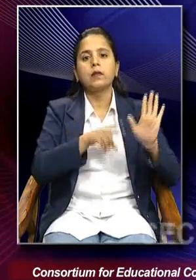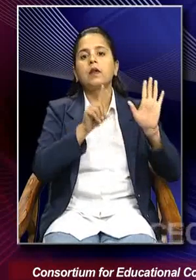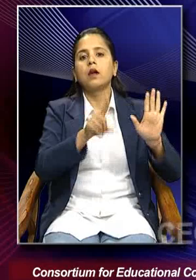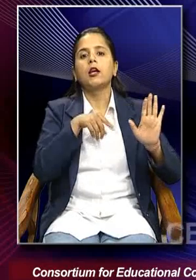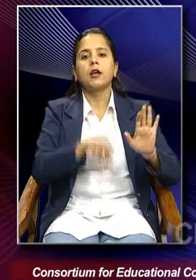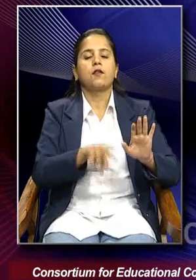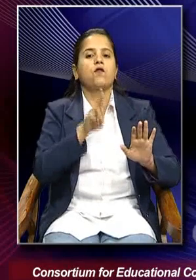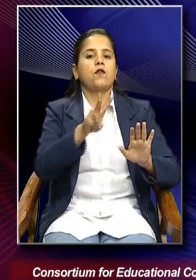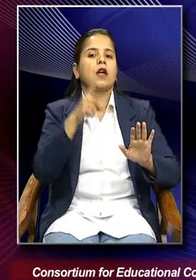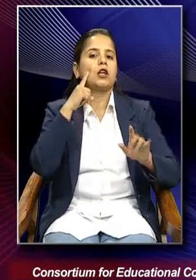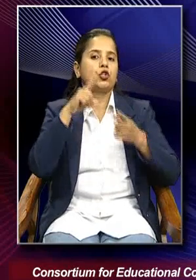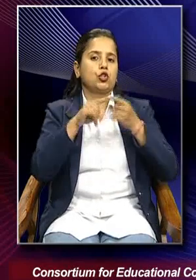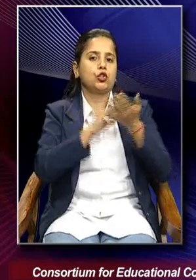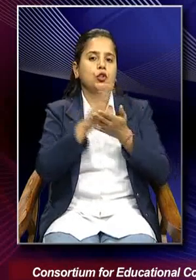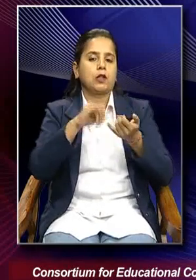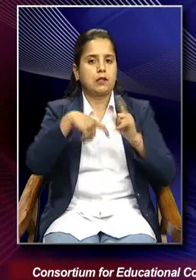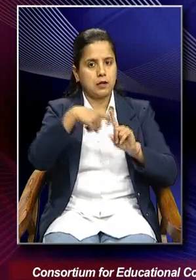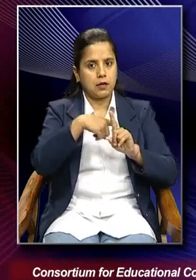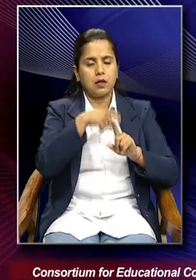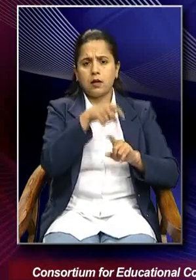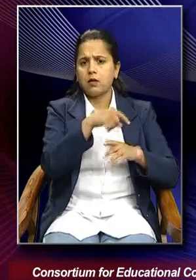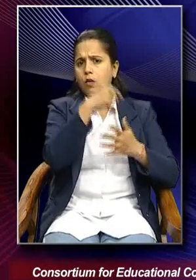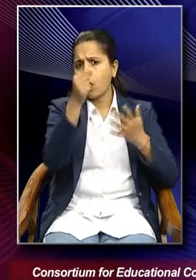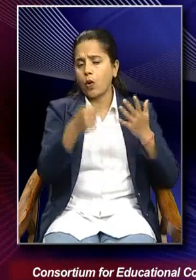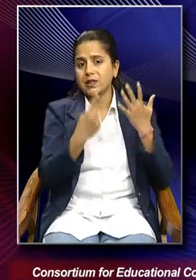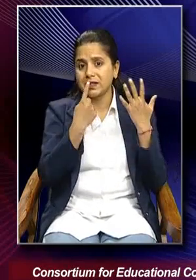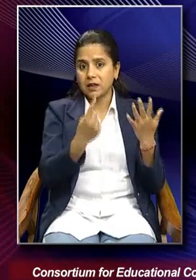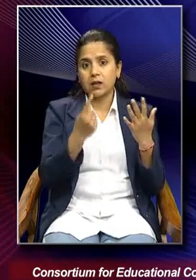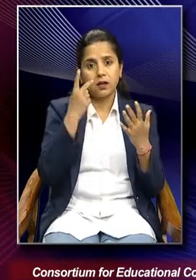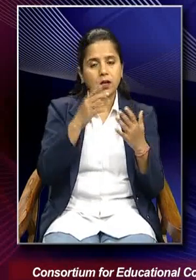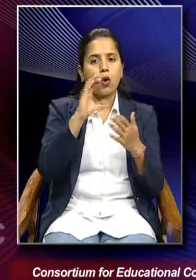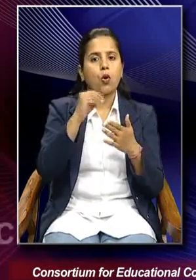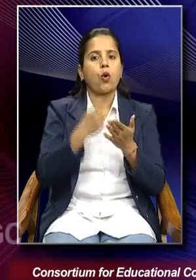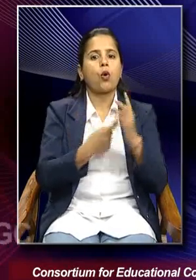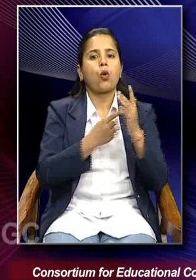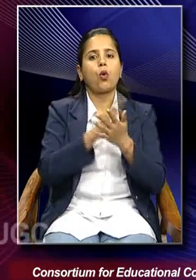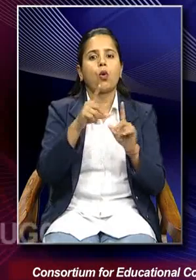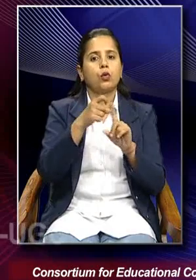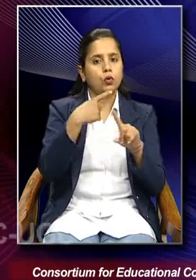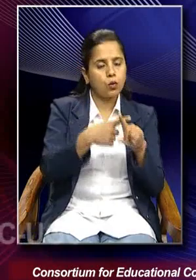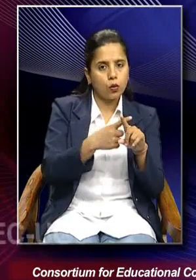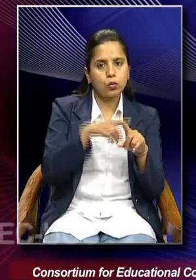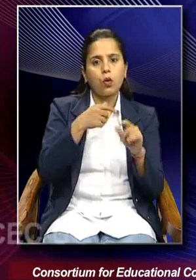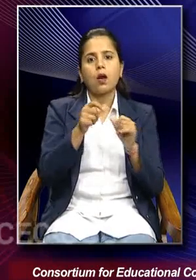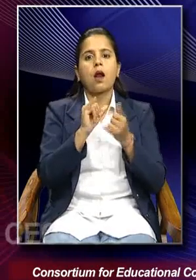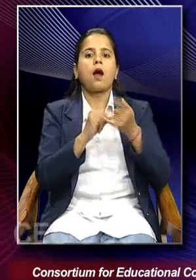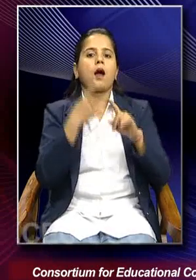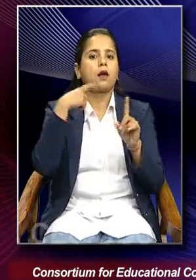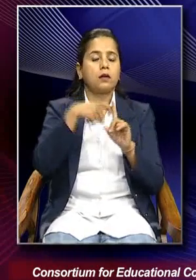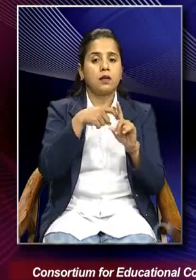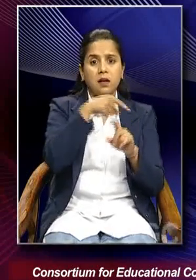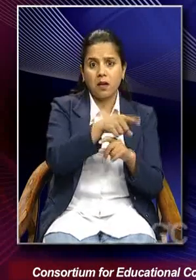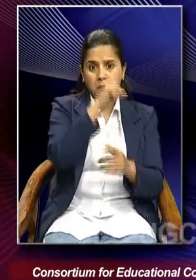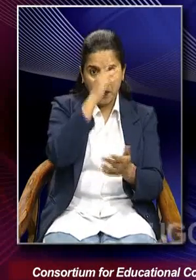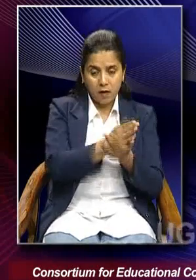Vaisheshik. These are regarded as orthodox or Astic not because they believe